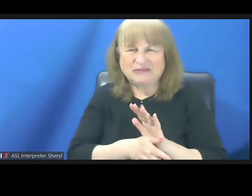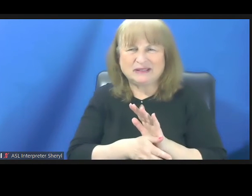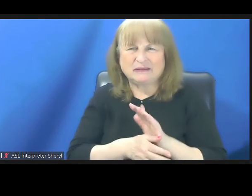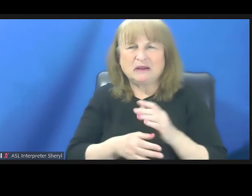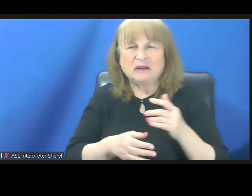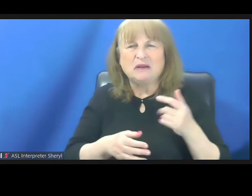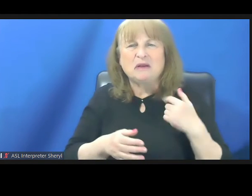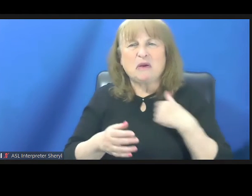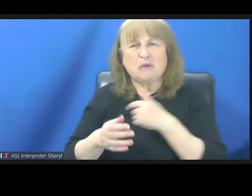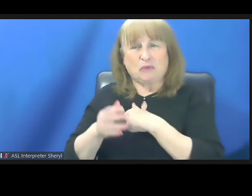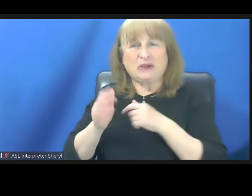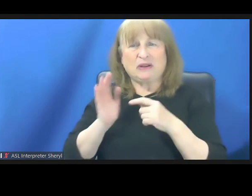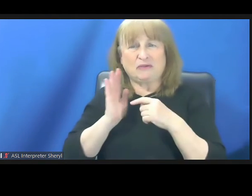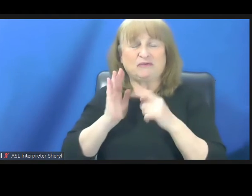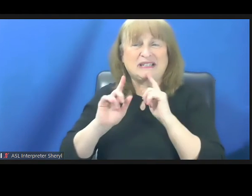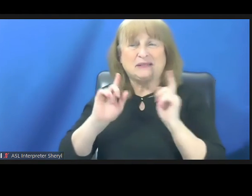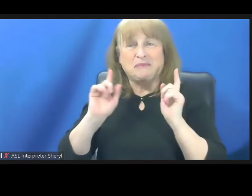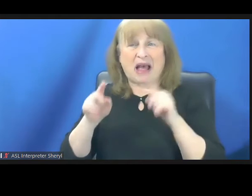it responded to